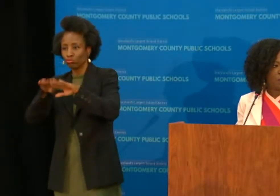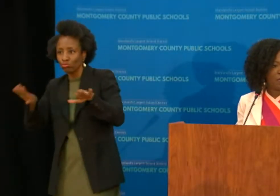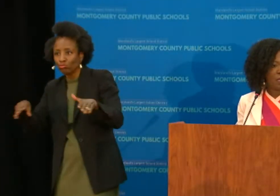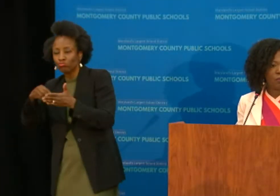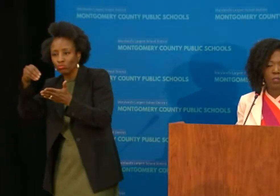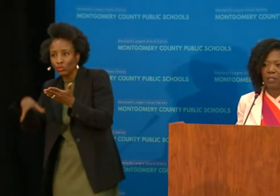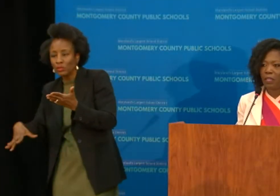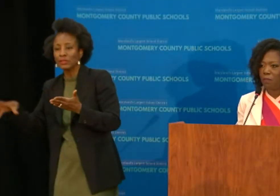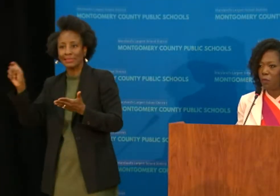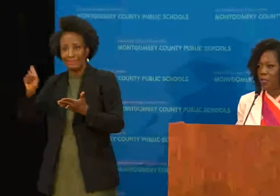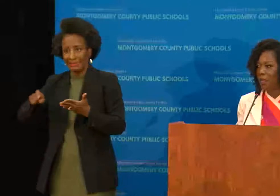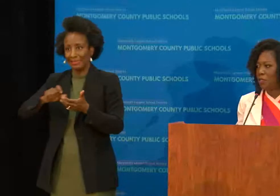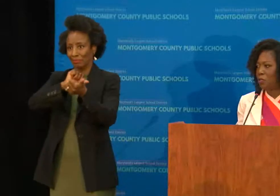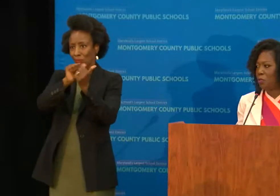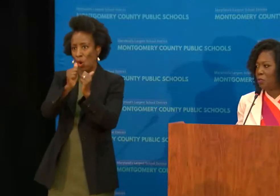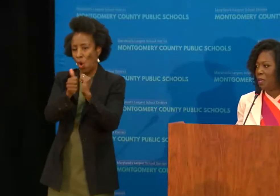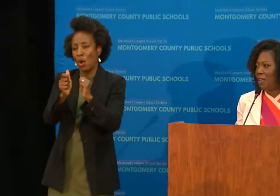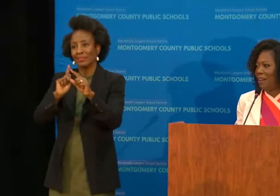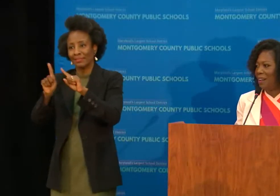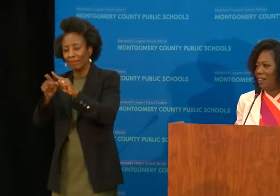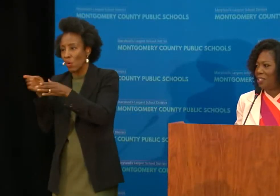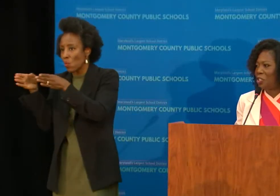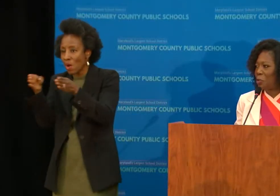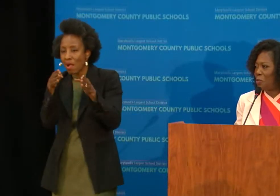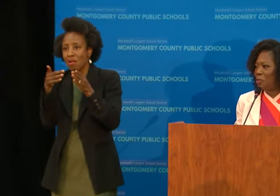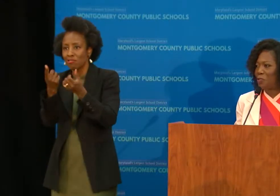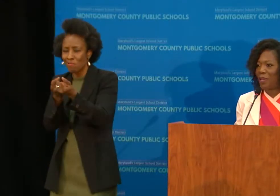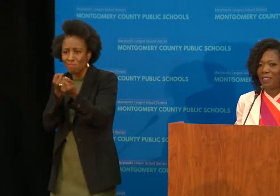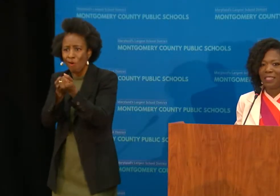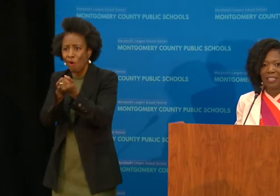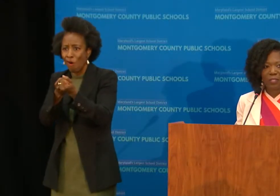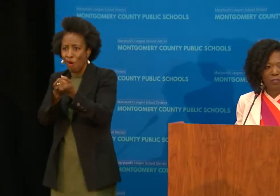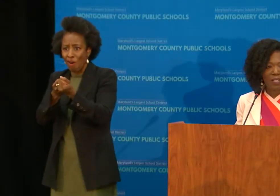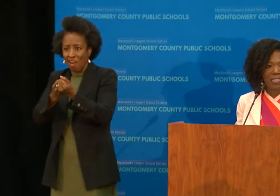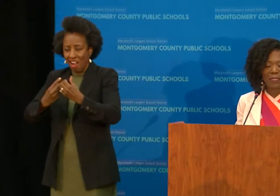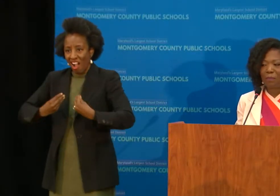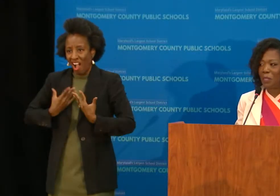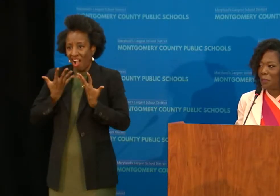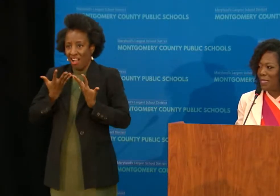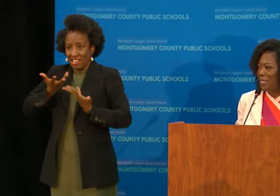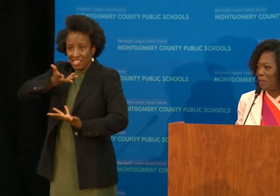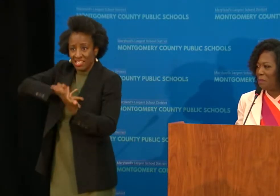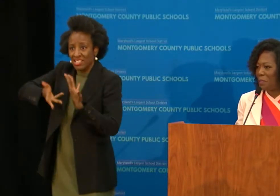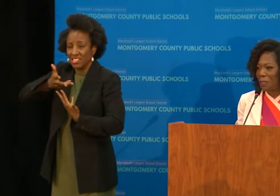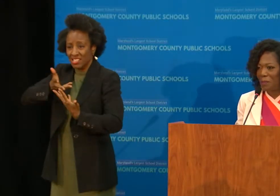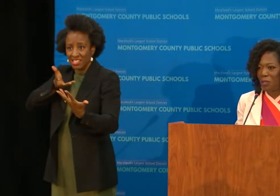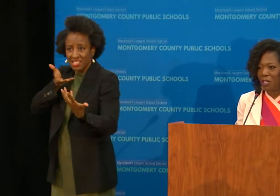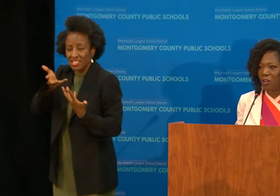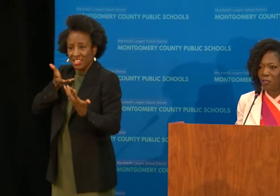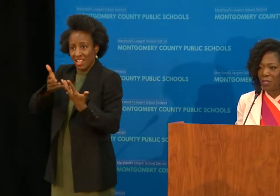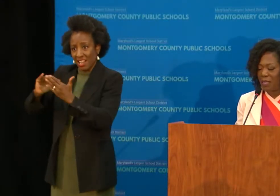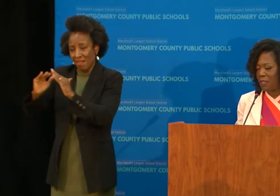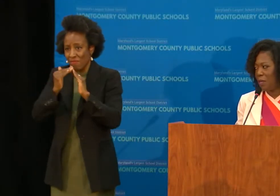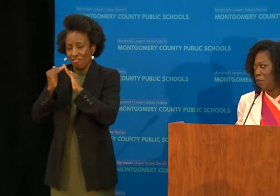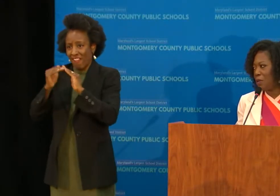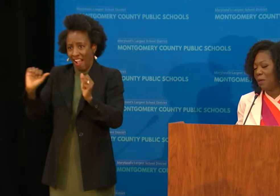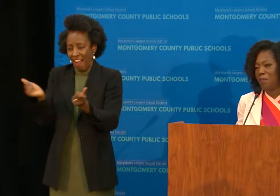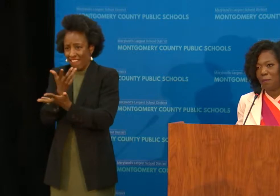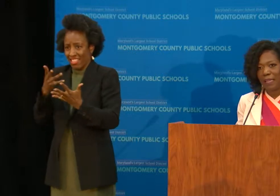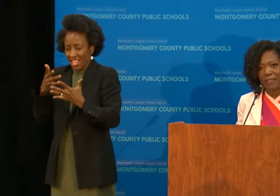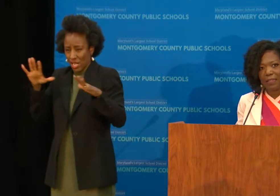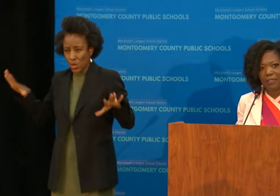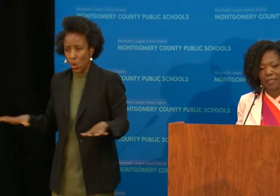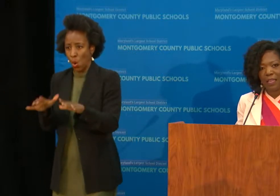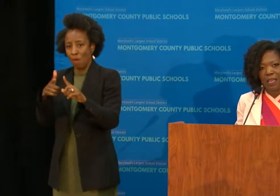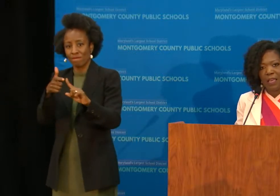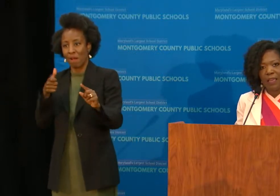the pandemic and were looking for ways to show strength, to interact, to build team, build community, all those things that we know come